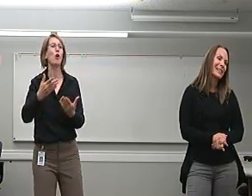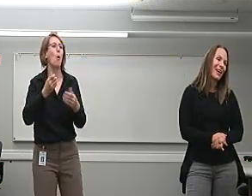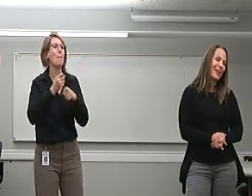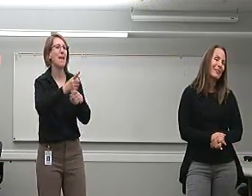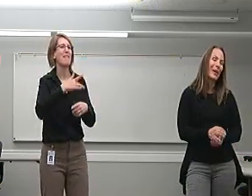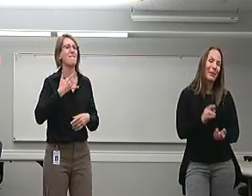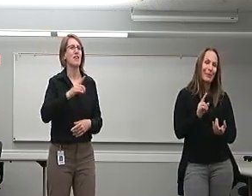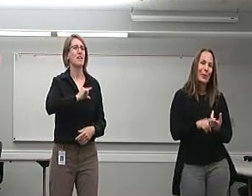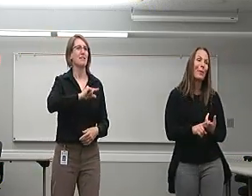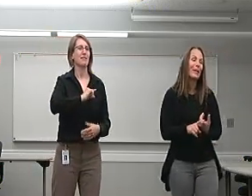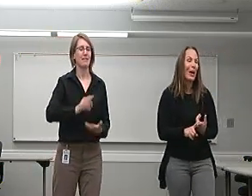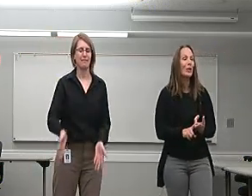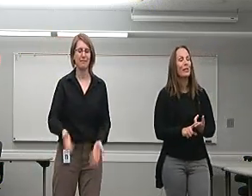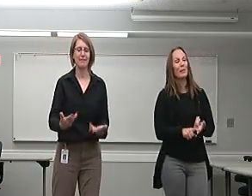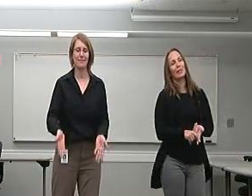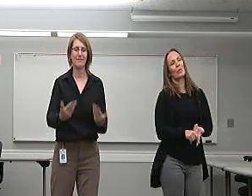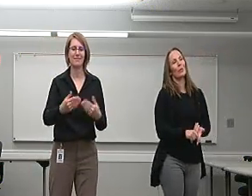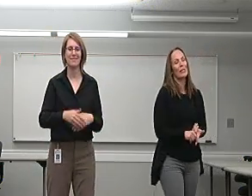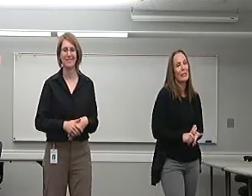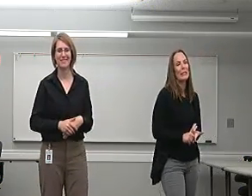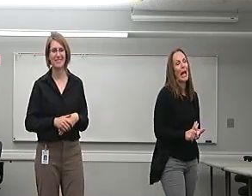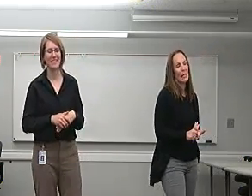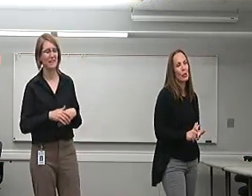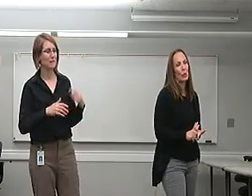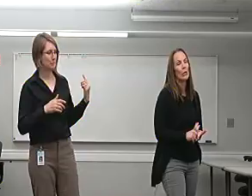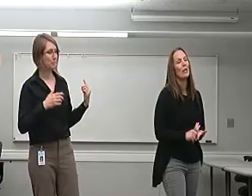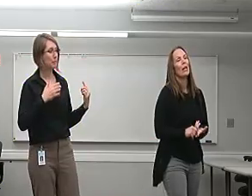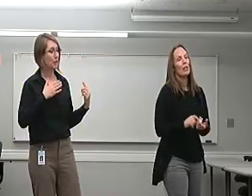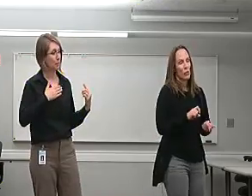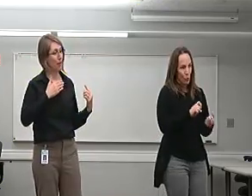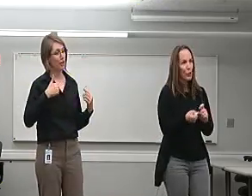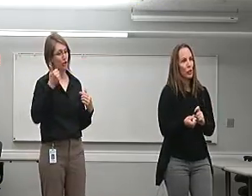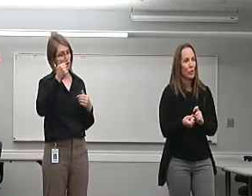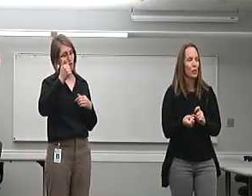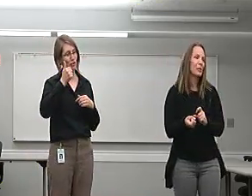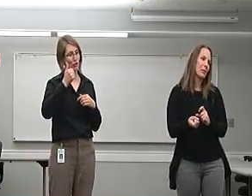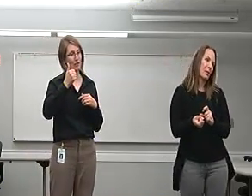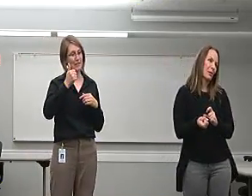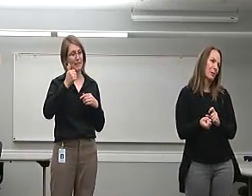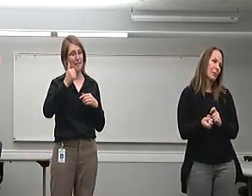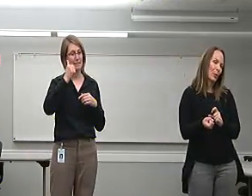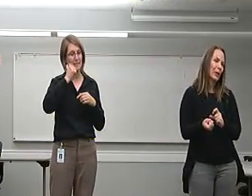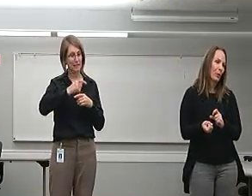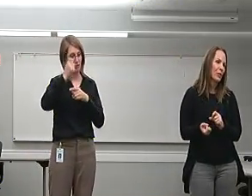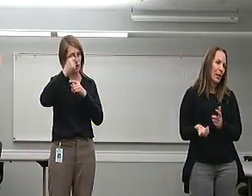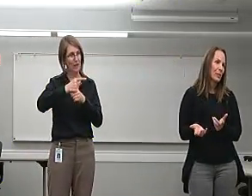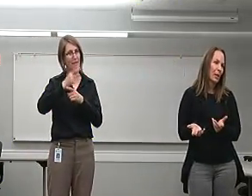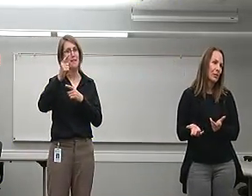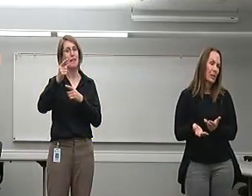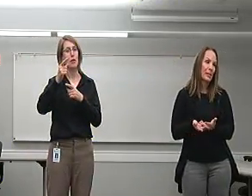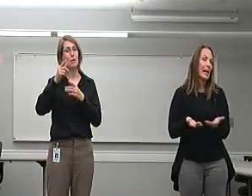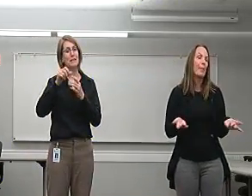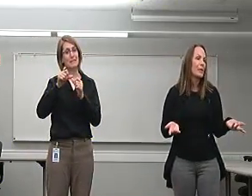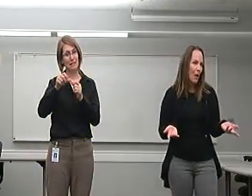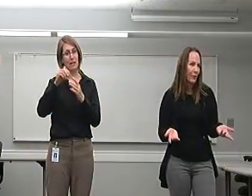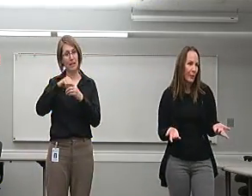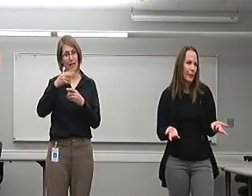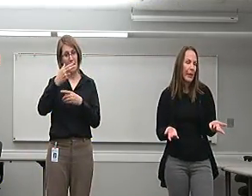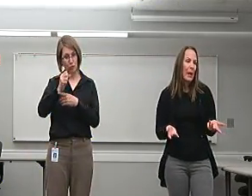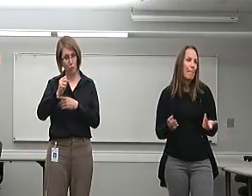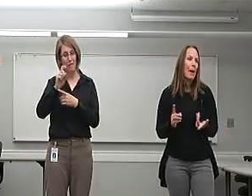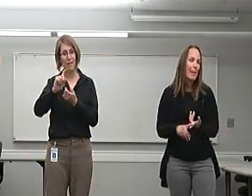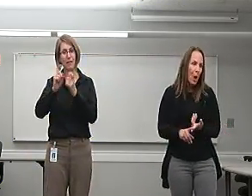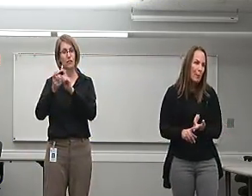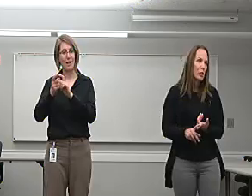So my younger siblings who were still in high school switched their foreign language to ASL because it happened to offer it. My mom